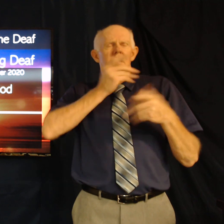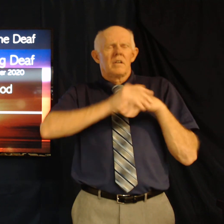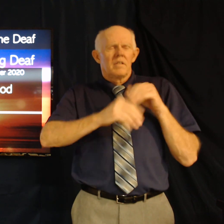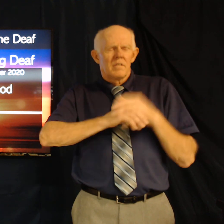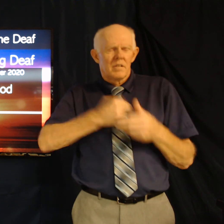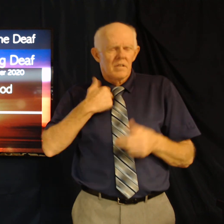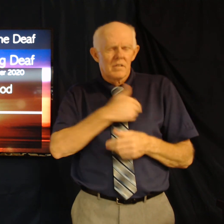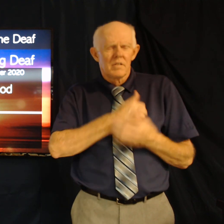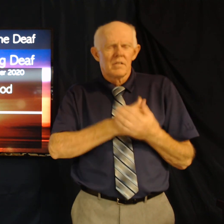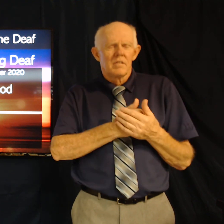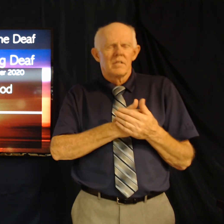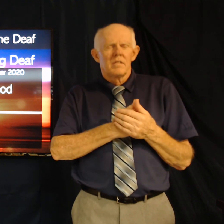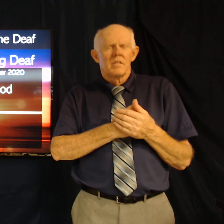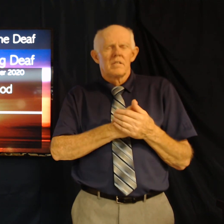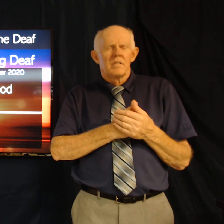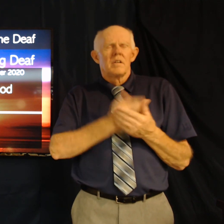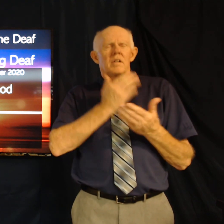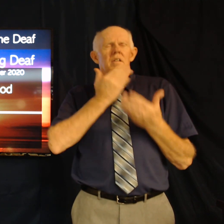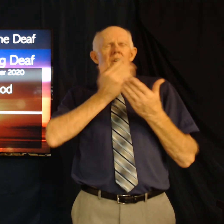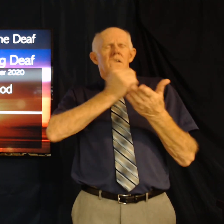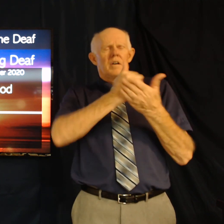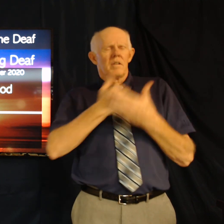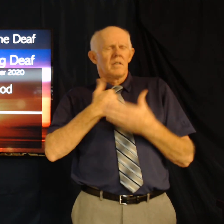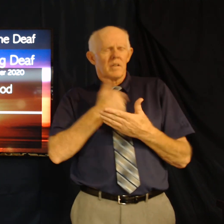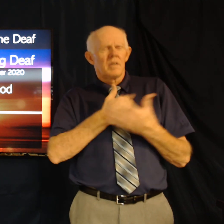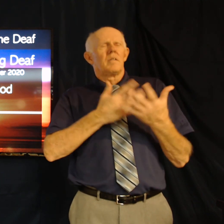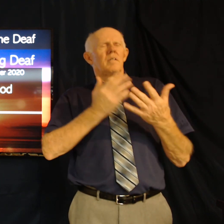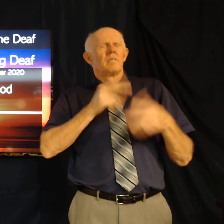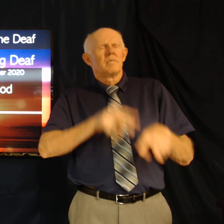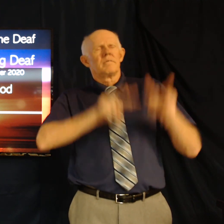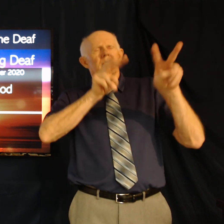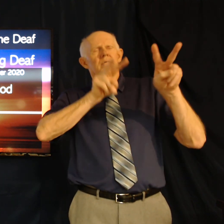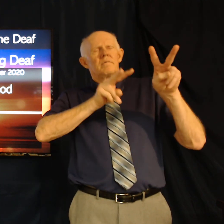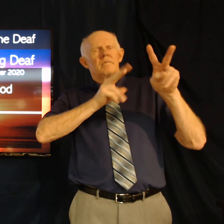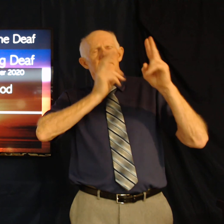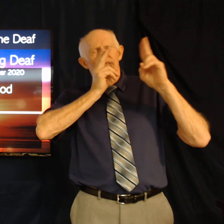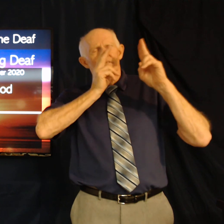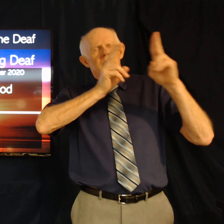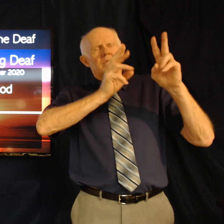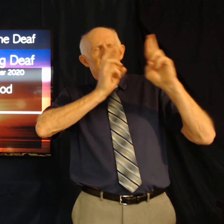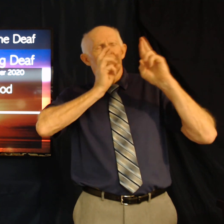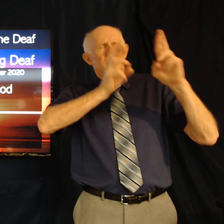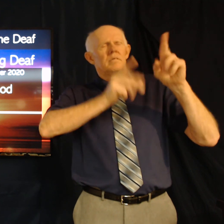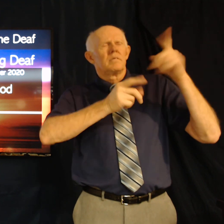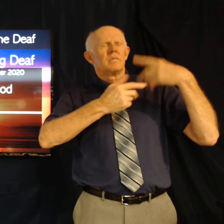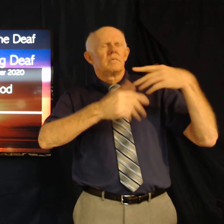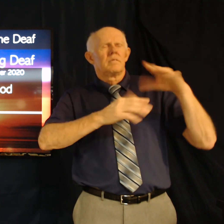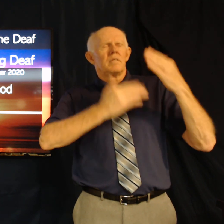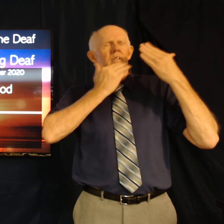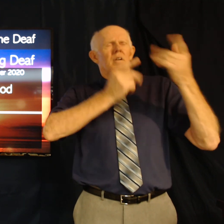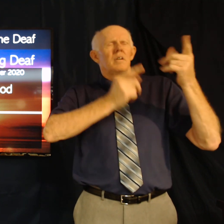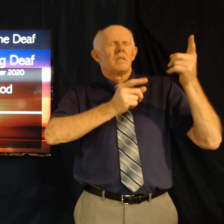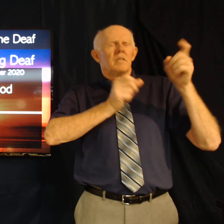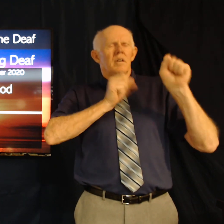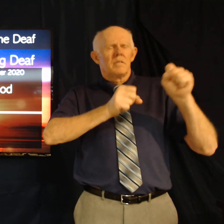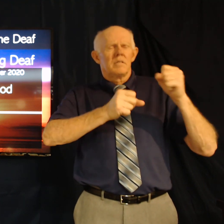kindness and your comfort. And thank you for helping us to look up and honor and reverence you.